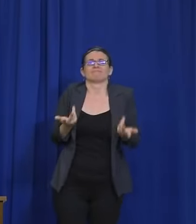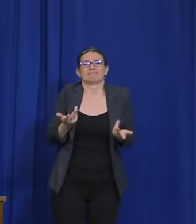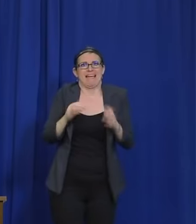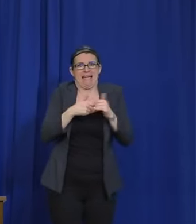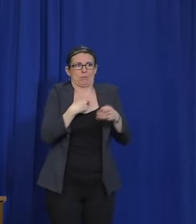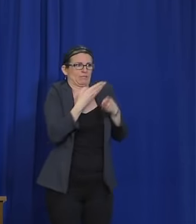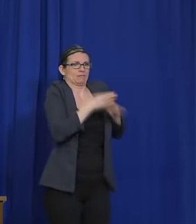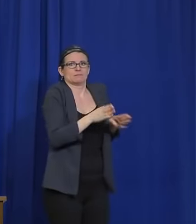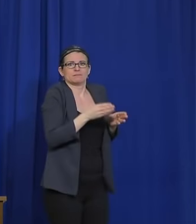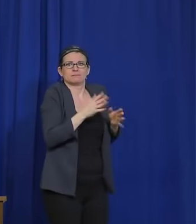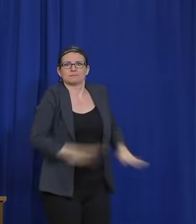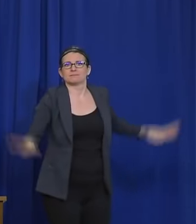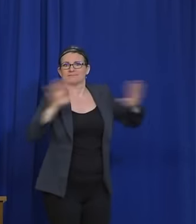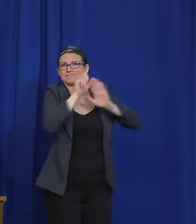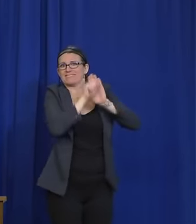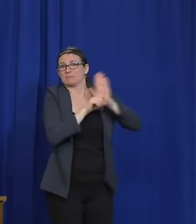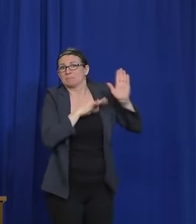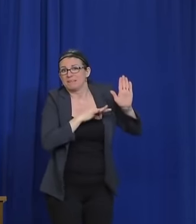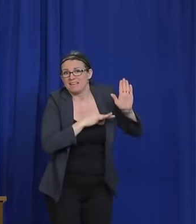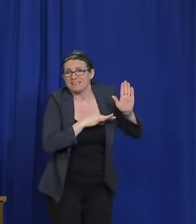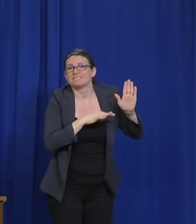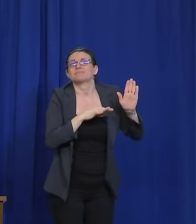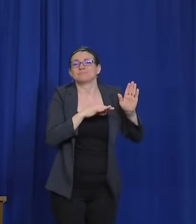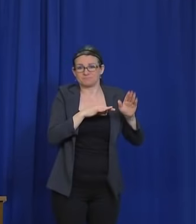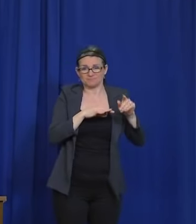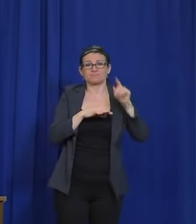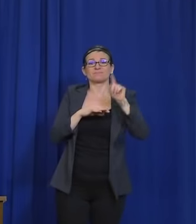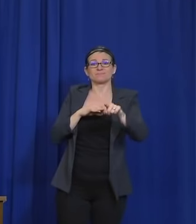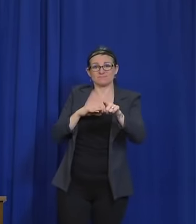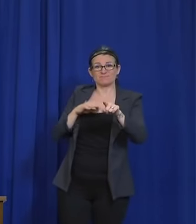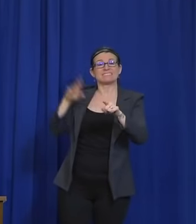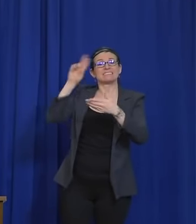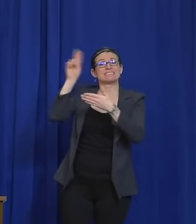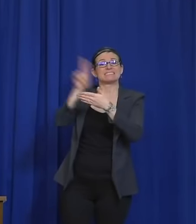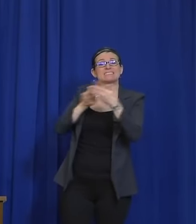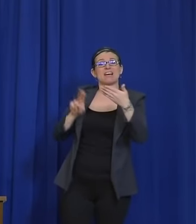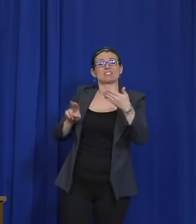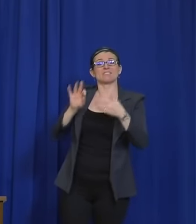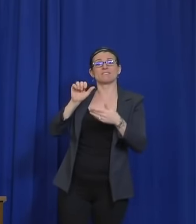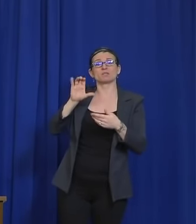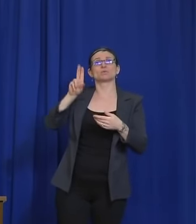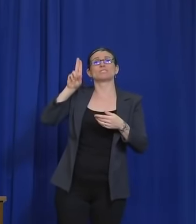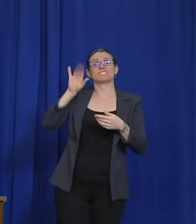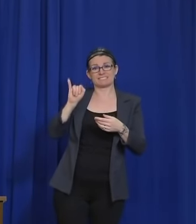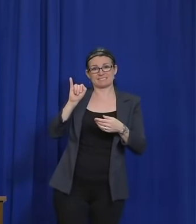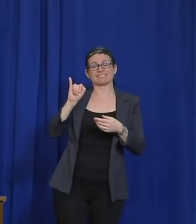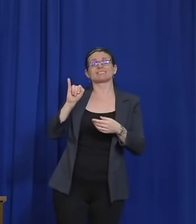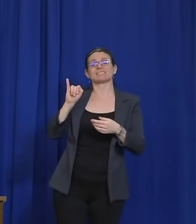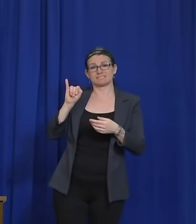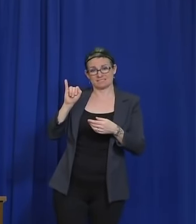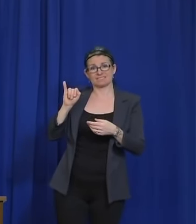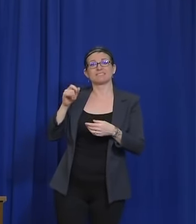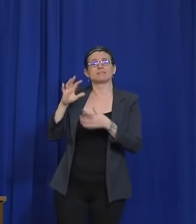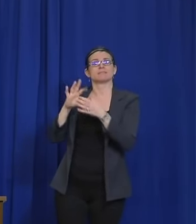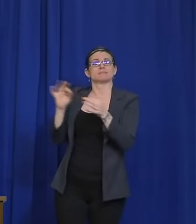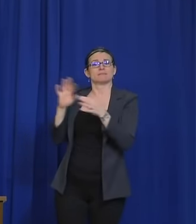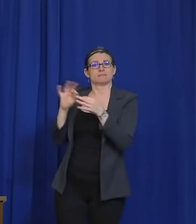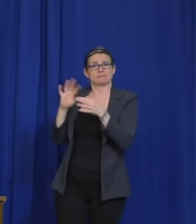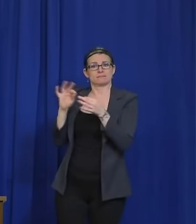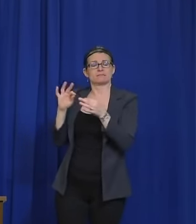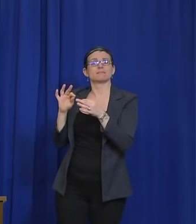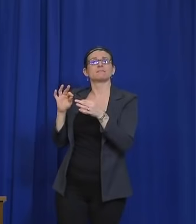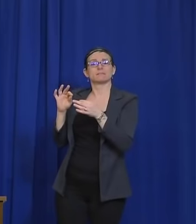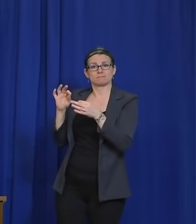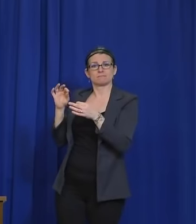expenses. We've made money out the door for COVID-19 related issues. Obviously,